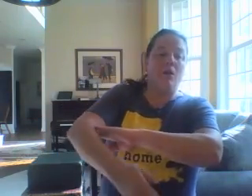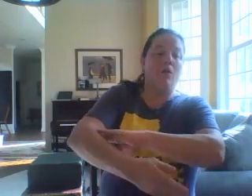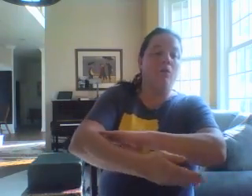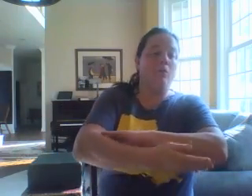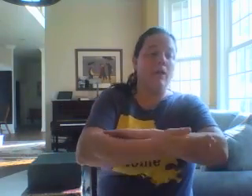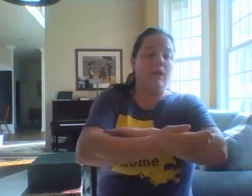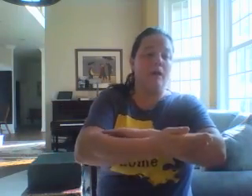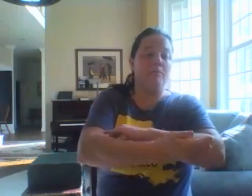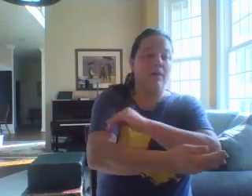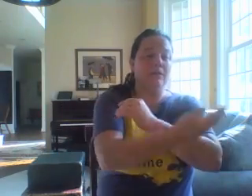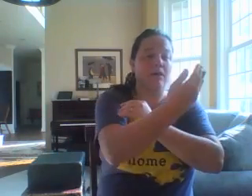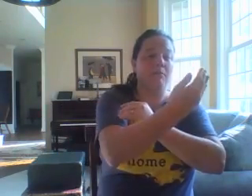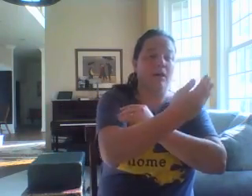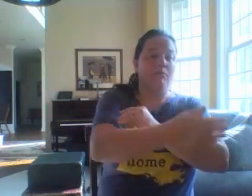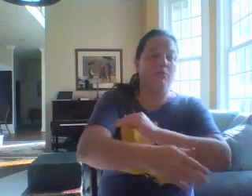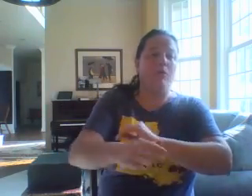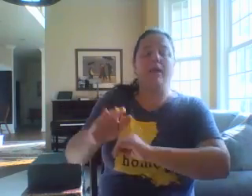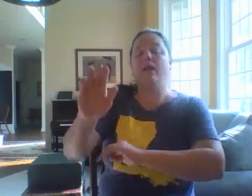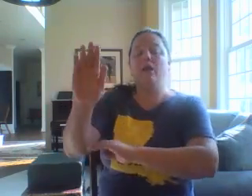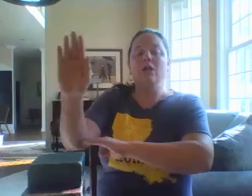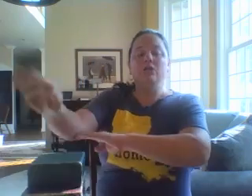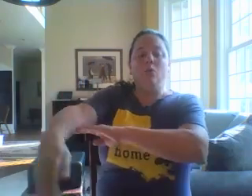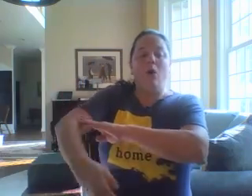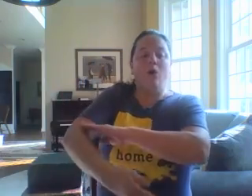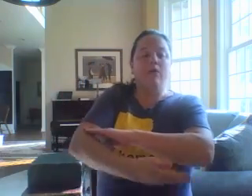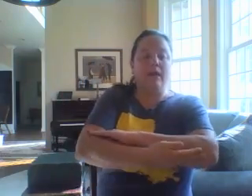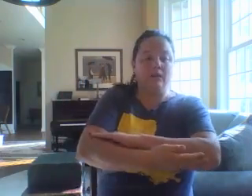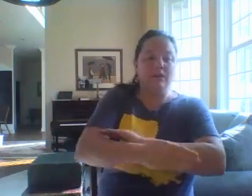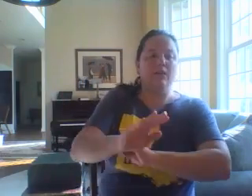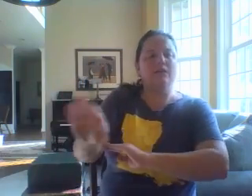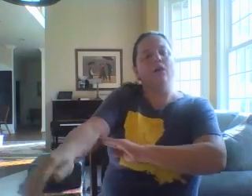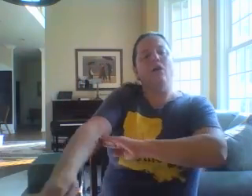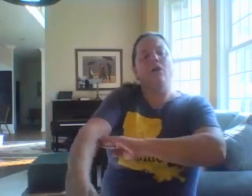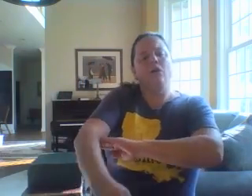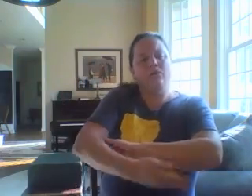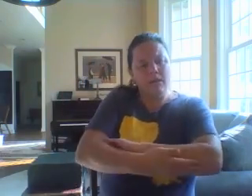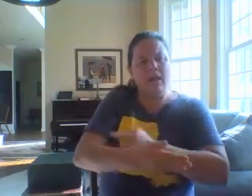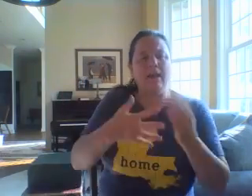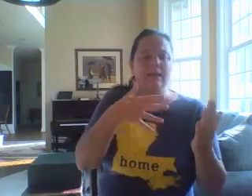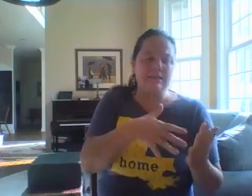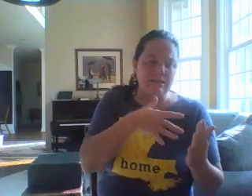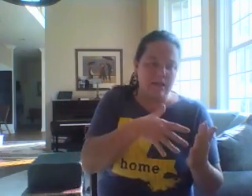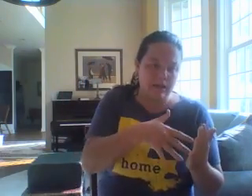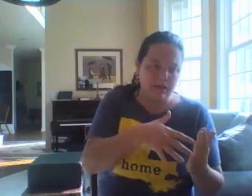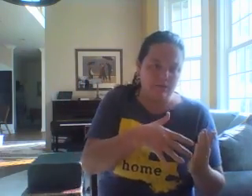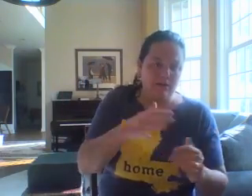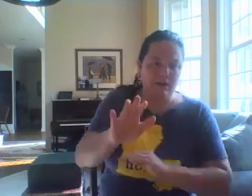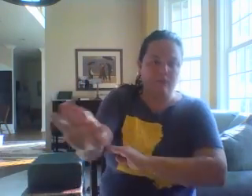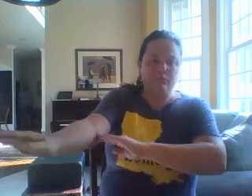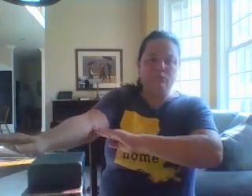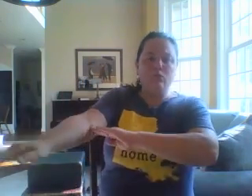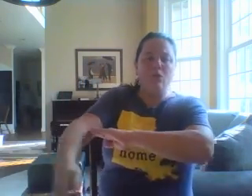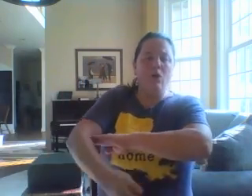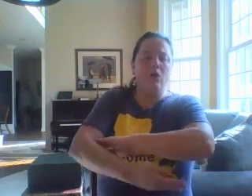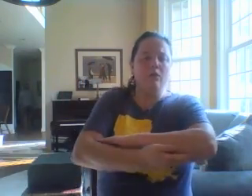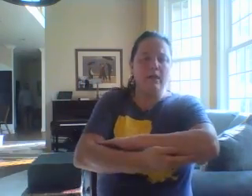all the way, about to come back up for morning. So all night looks like this. All night I studied, right? All